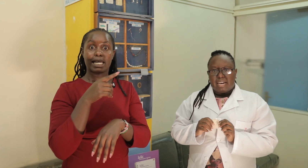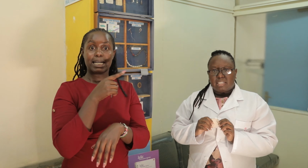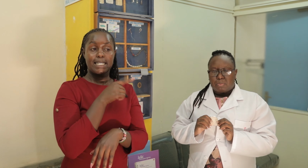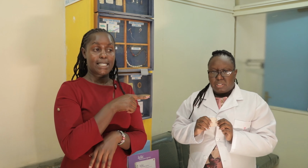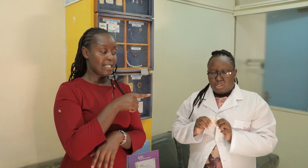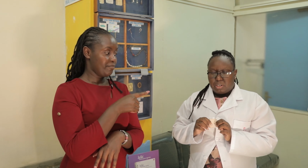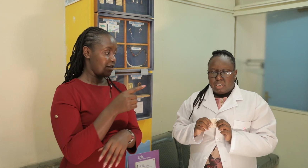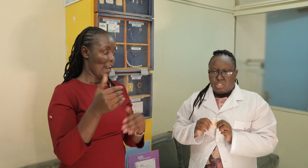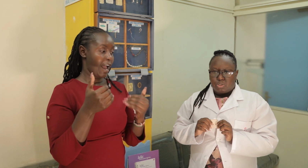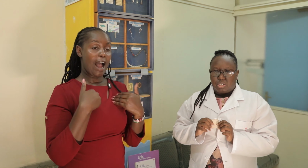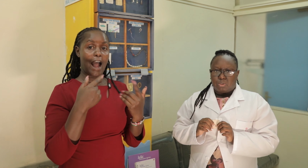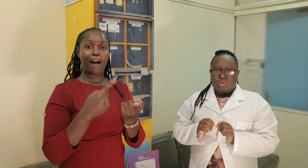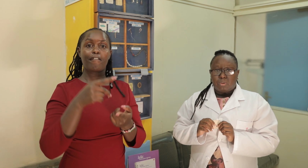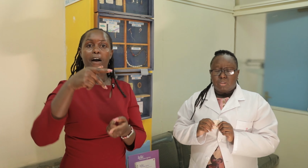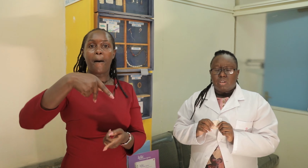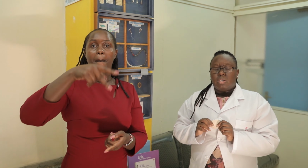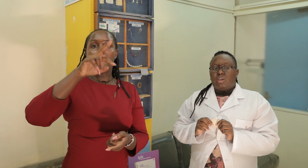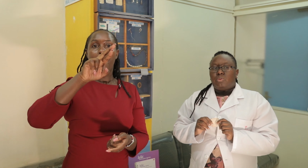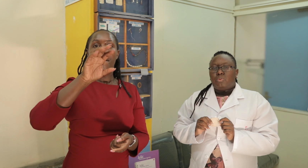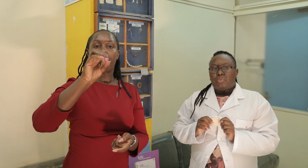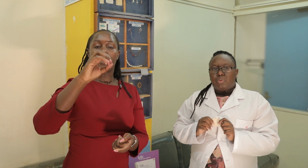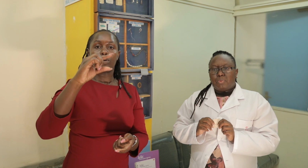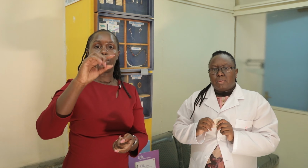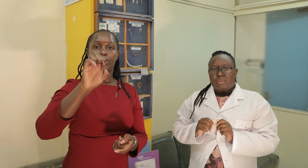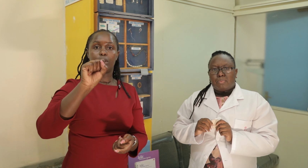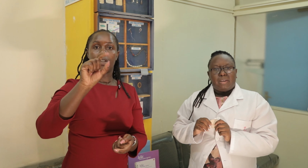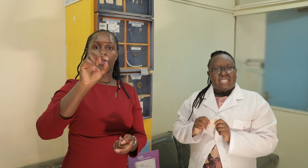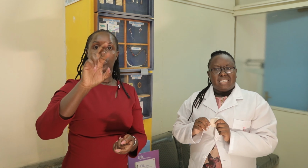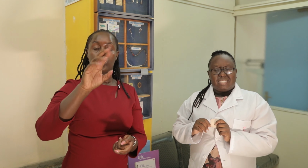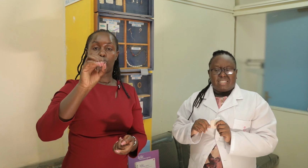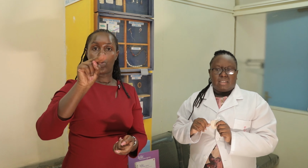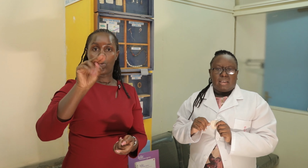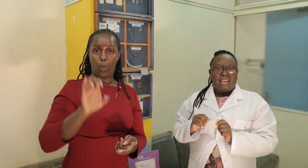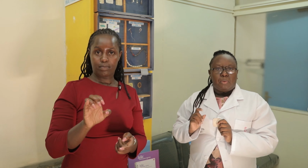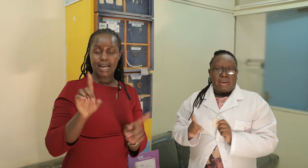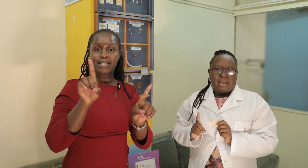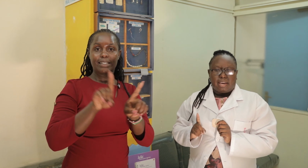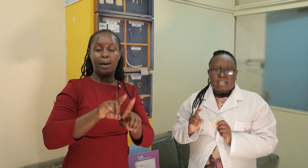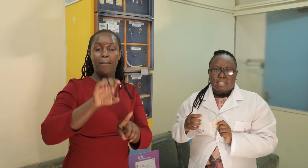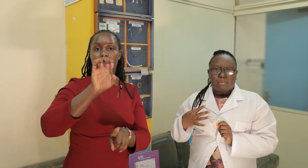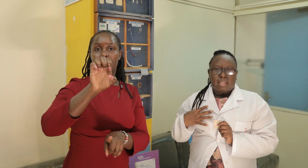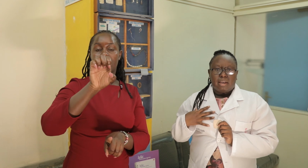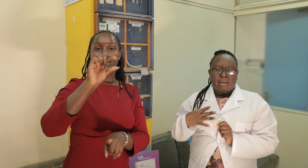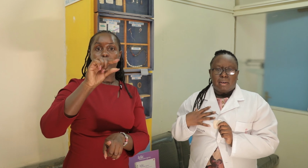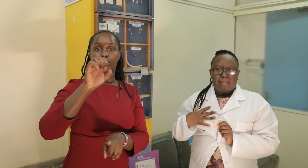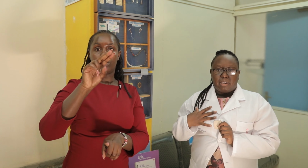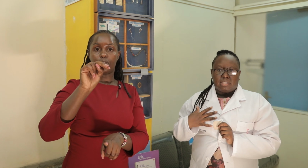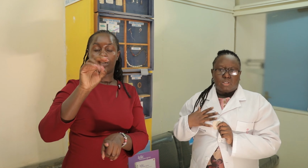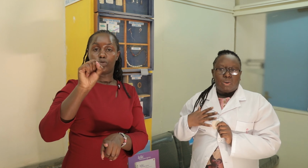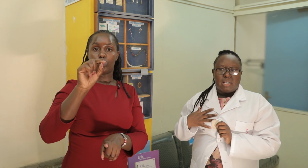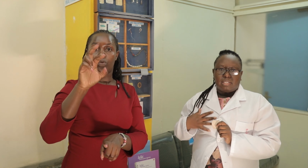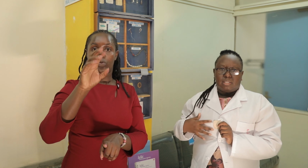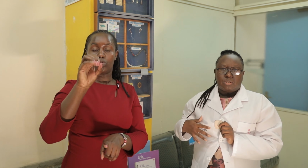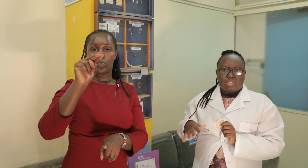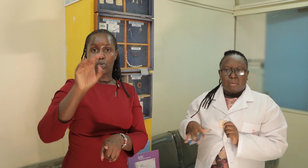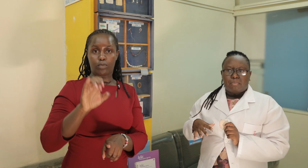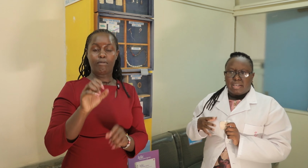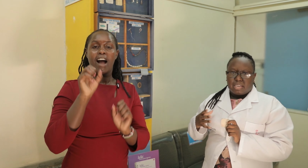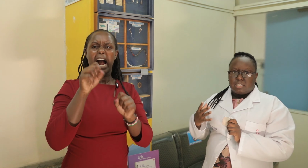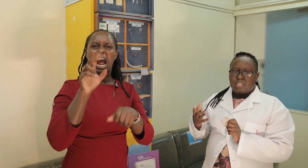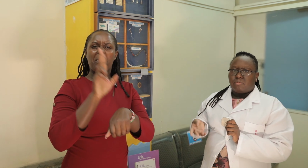usually has progesterone and estrogen also. You place it anywhere except the breast. As long as it's